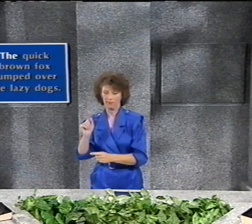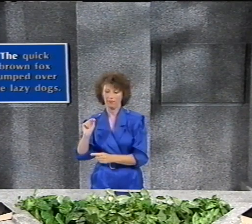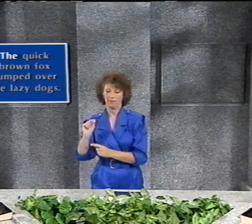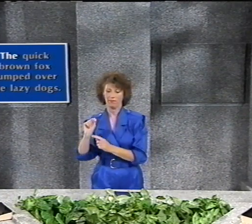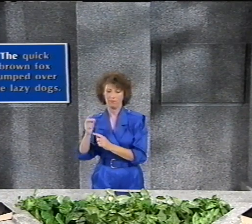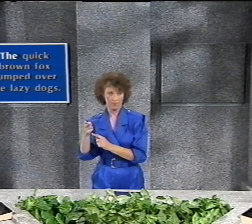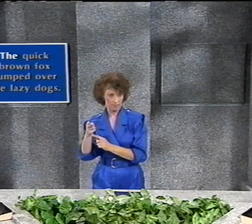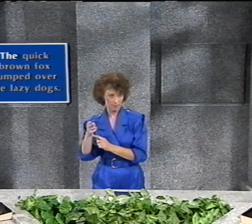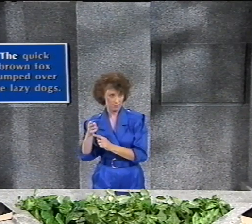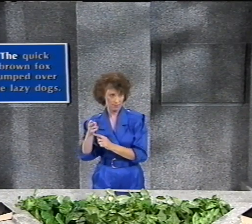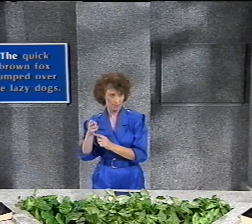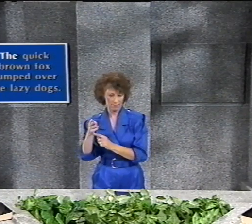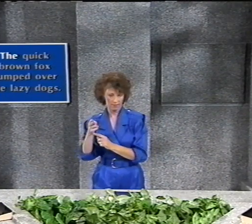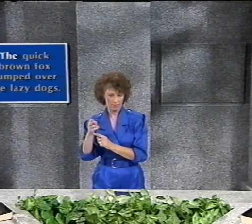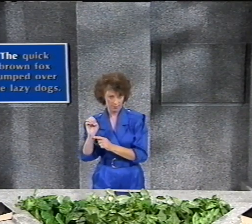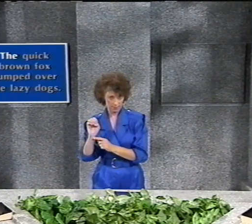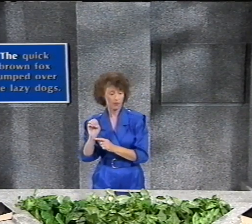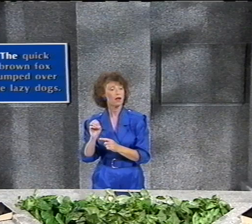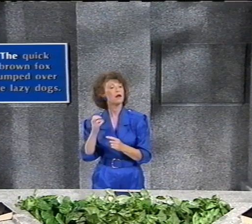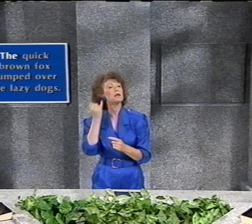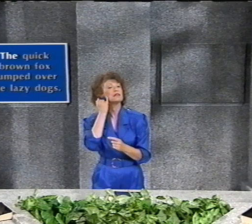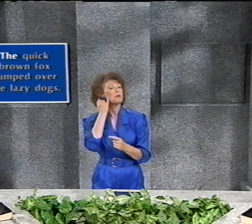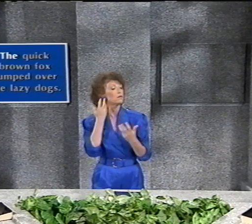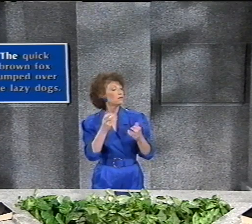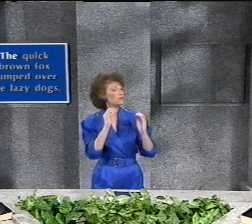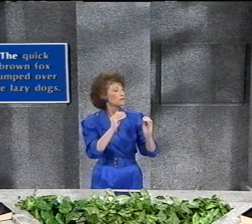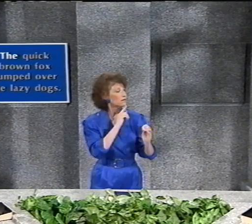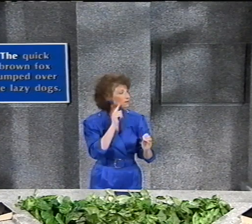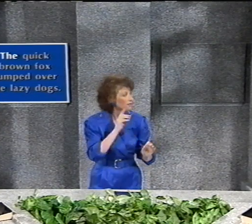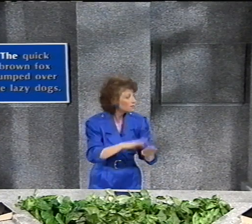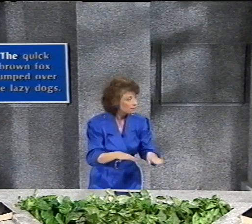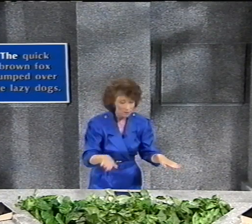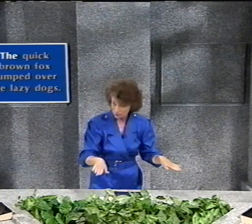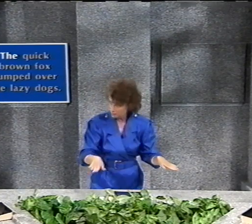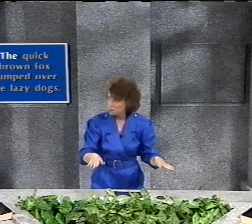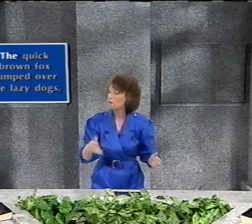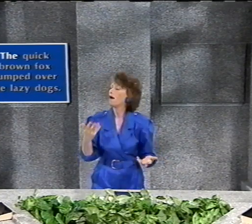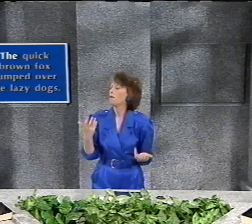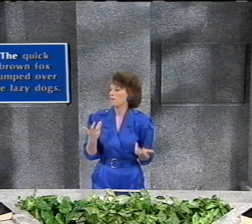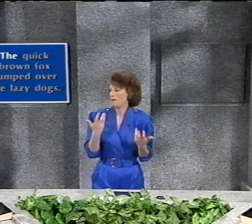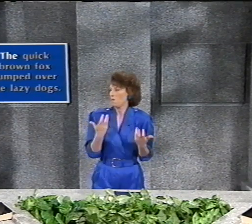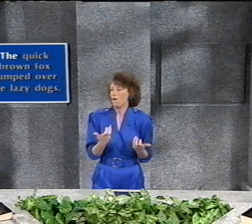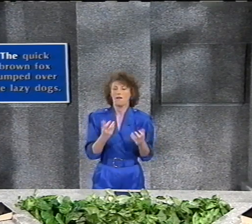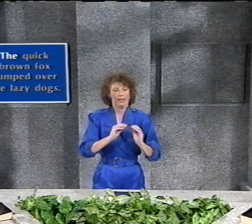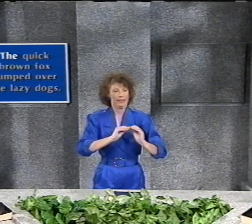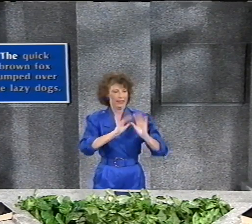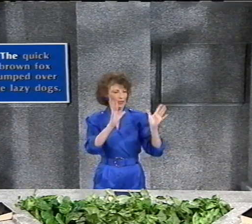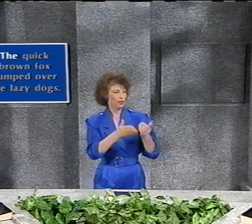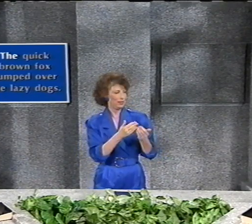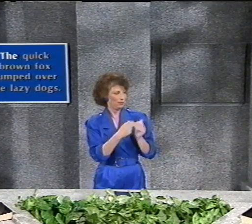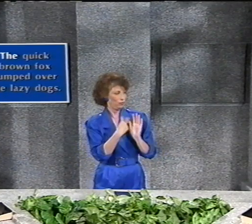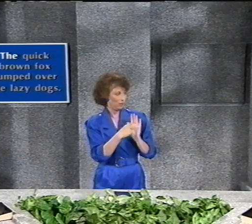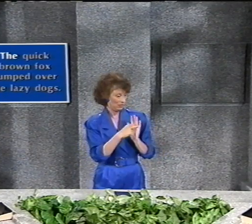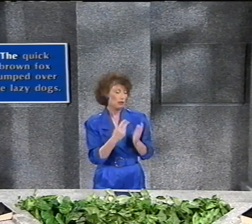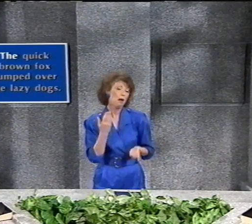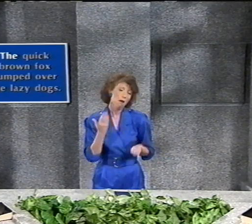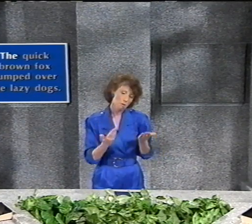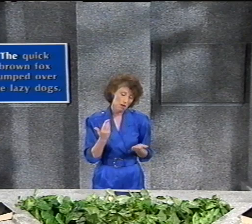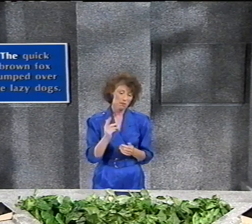pointing straight. If you want to work with deaf children, for ease in reading, you might want to make the H